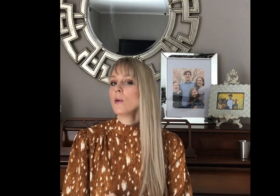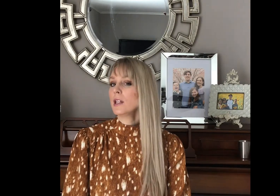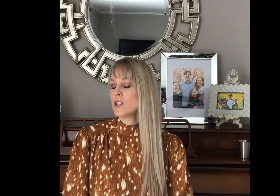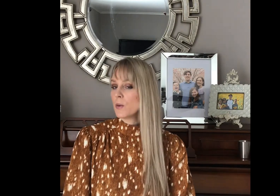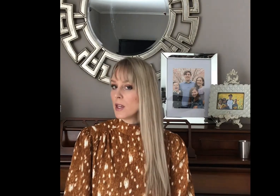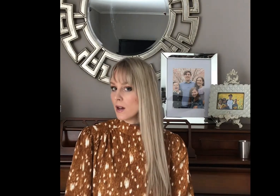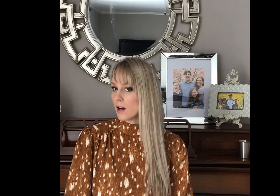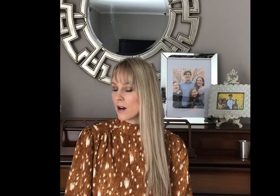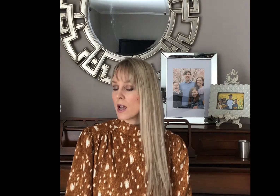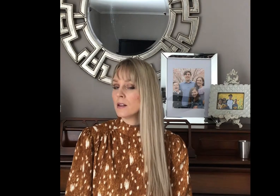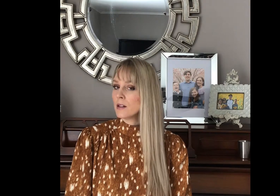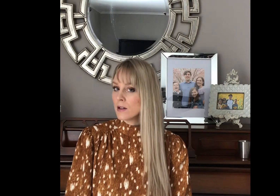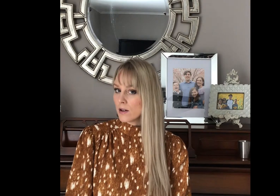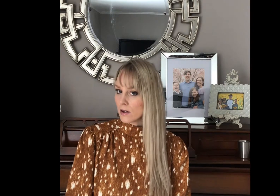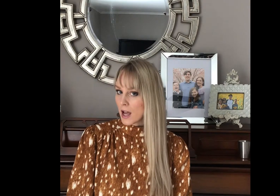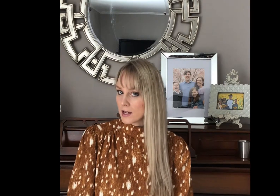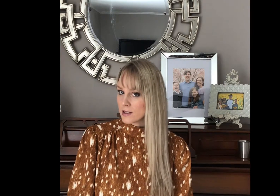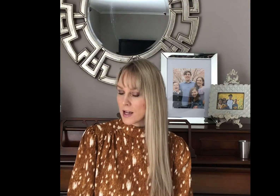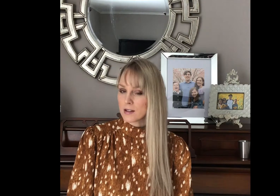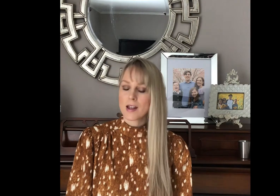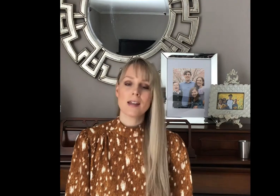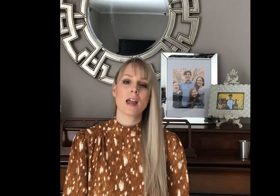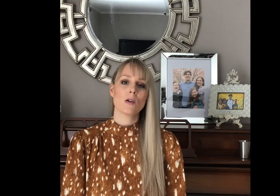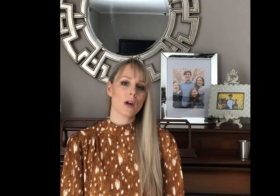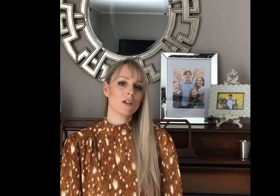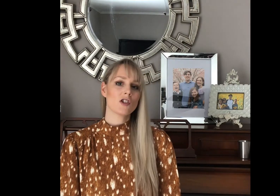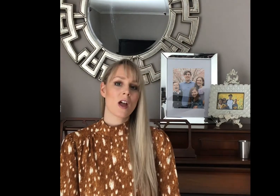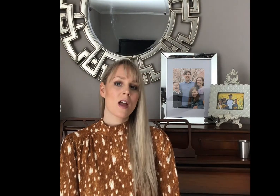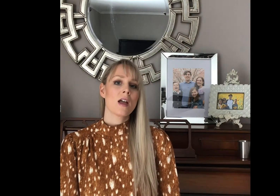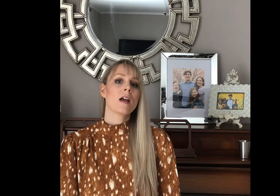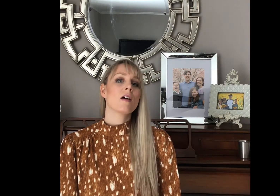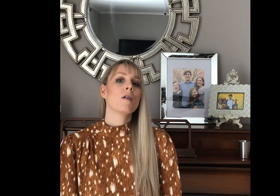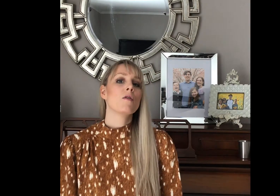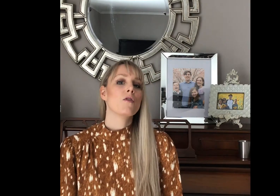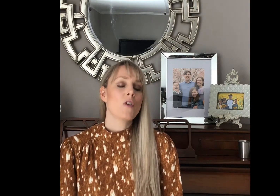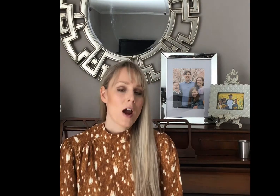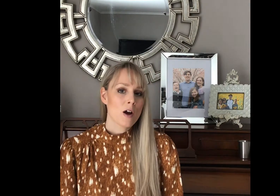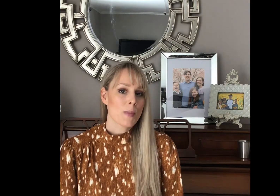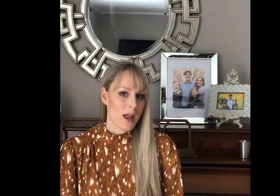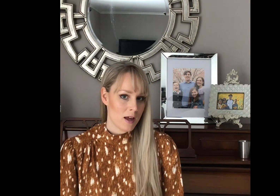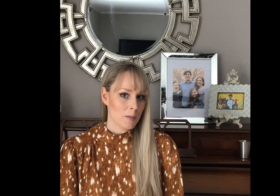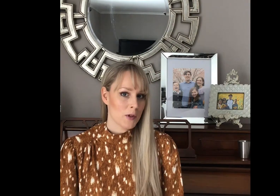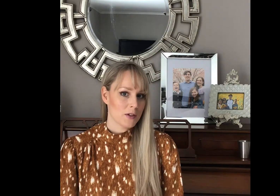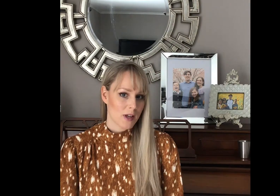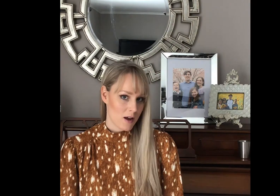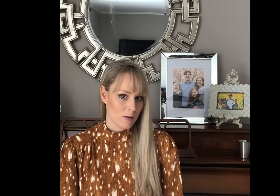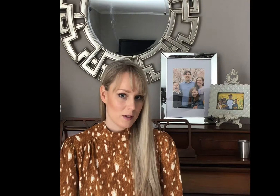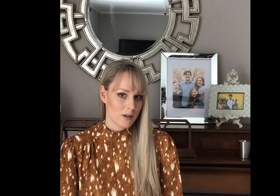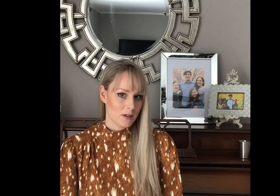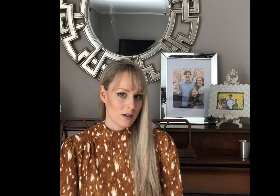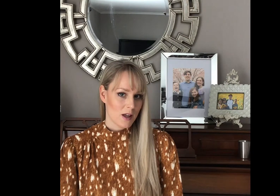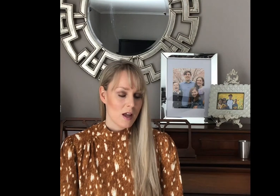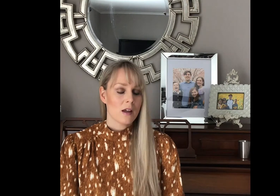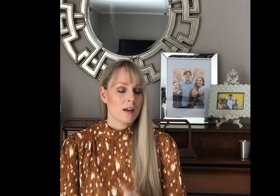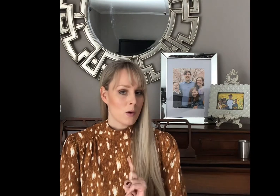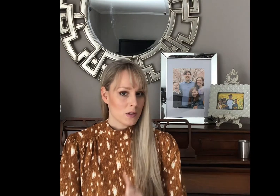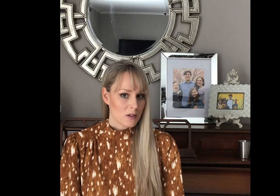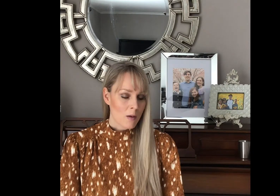to hear and learn how to say in sign language farm animal sounds. Now, some of